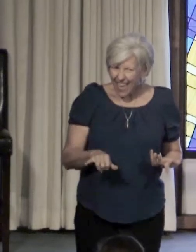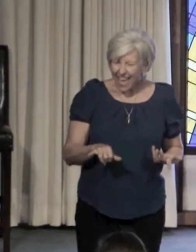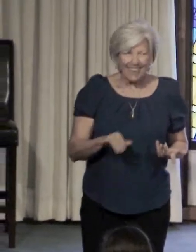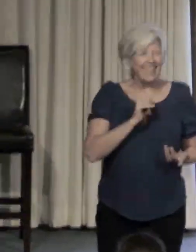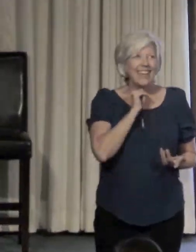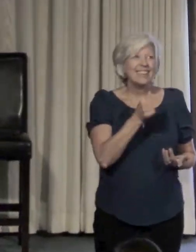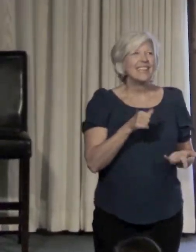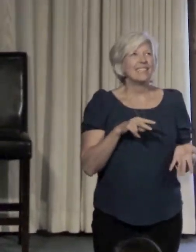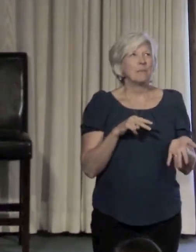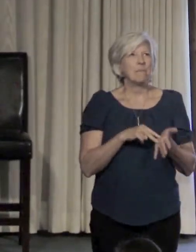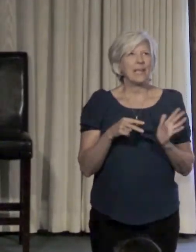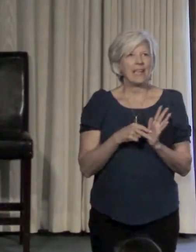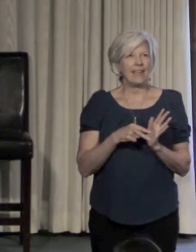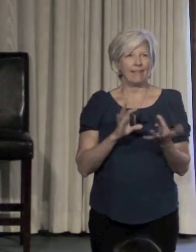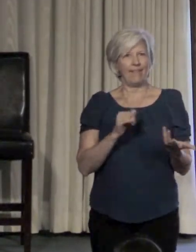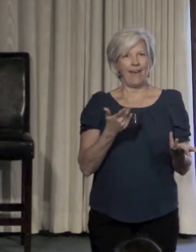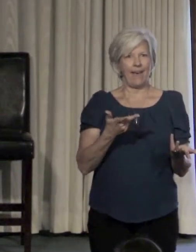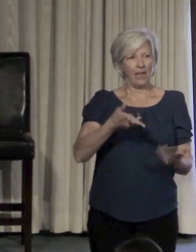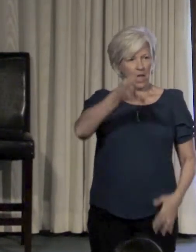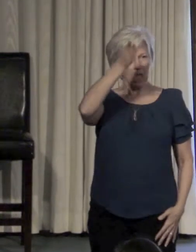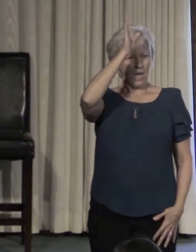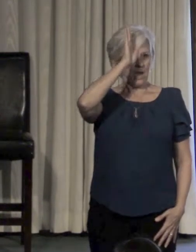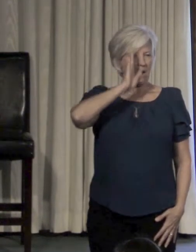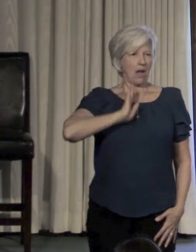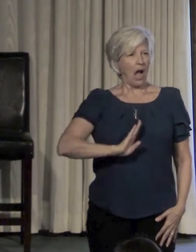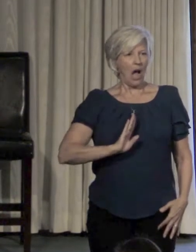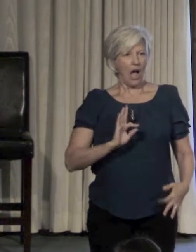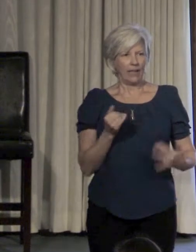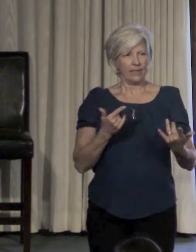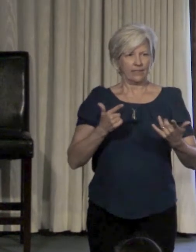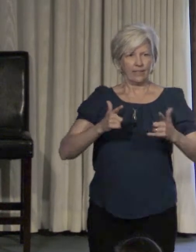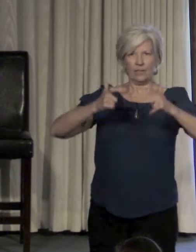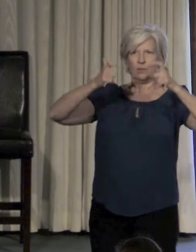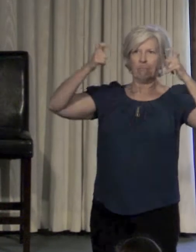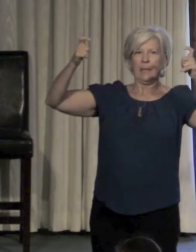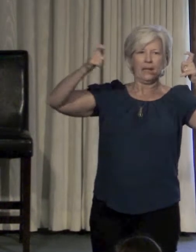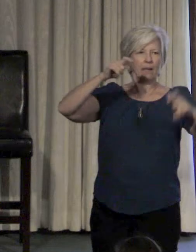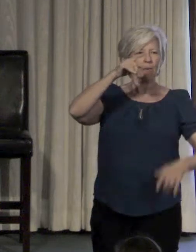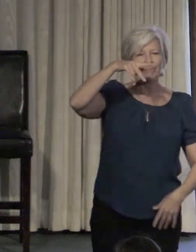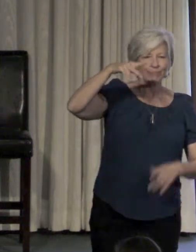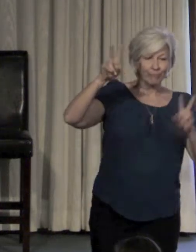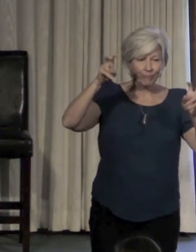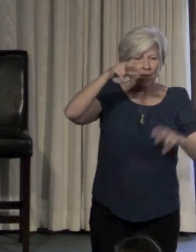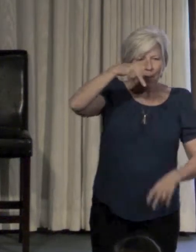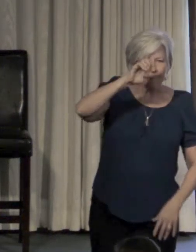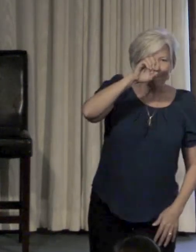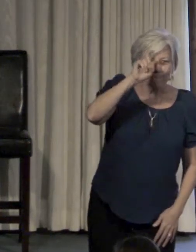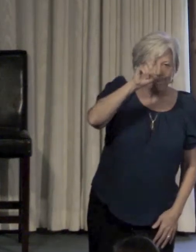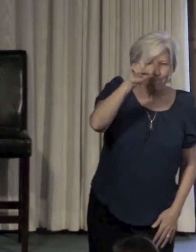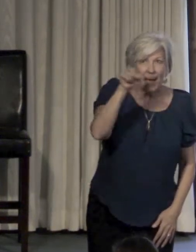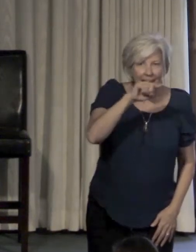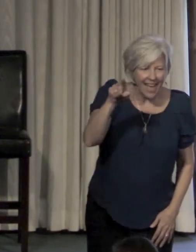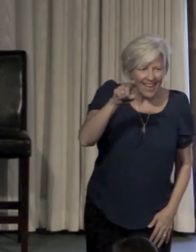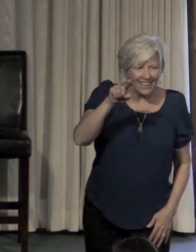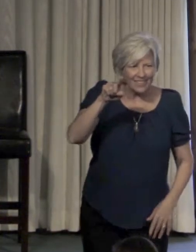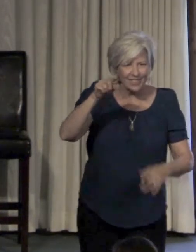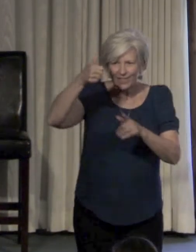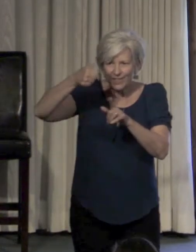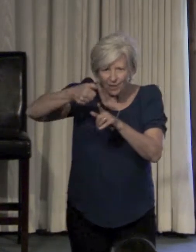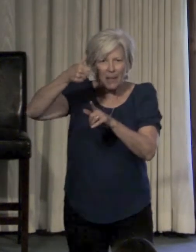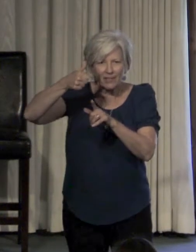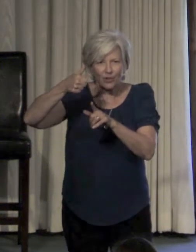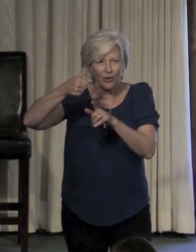doesn't mean that God as the giant Pez dispenser in the sky, right? That dualistic God outside